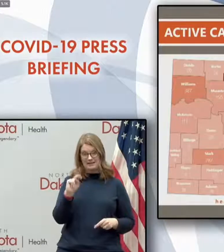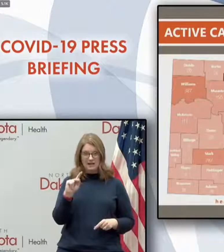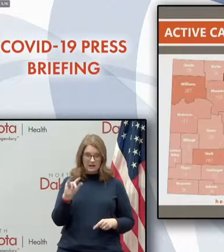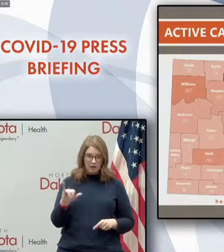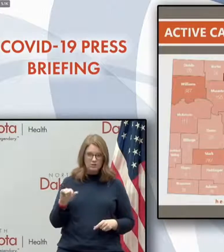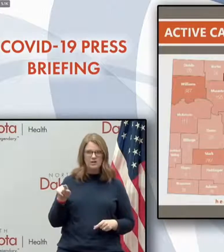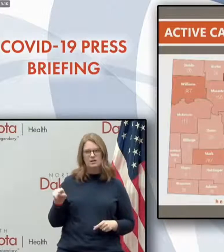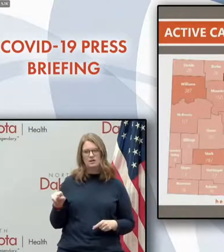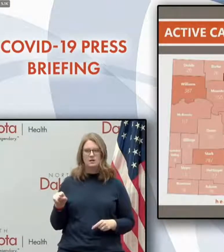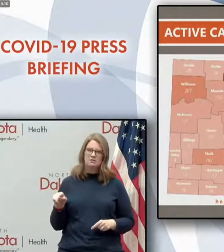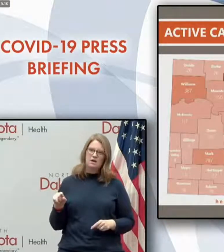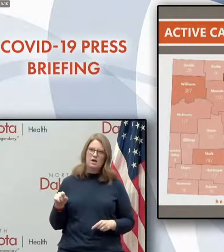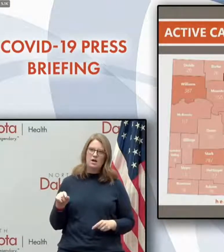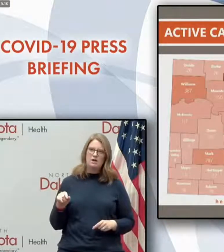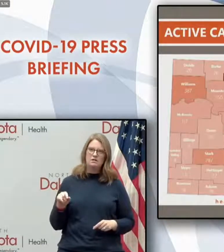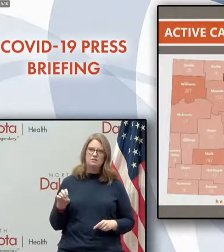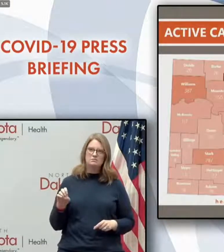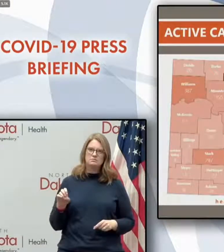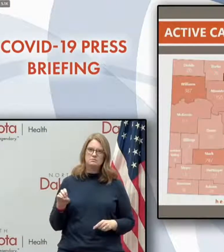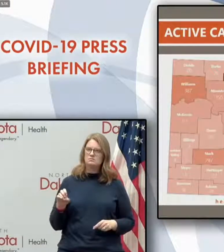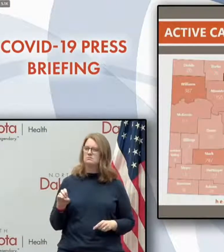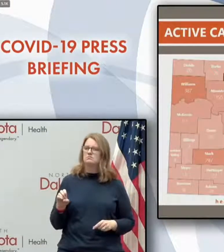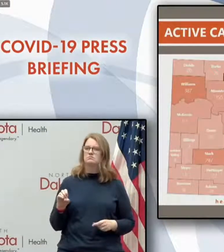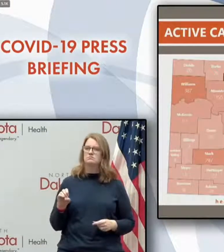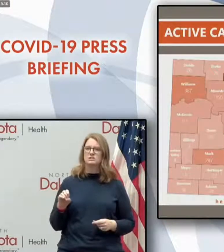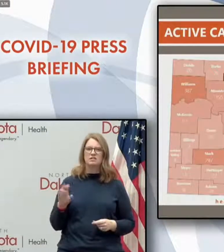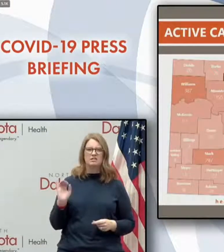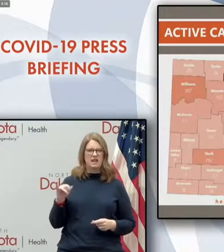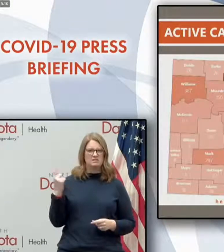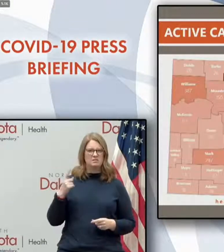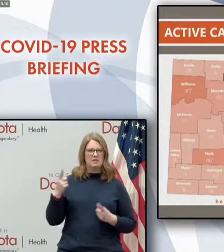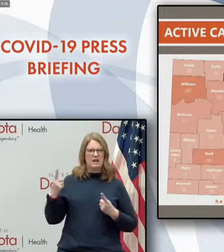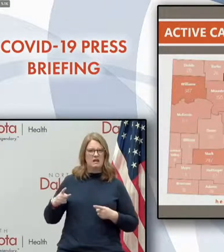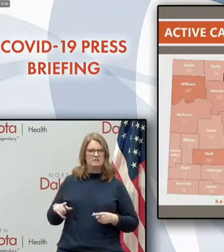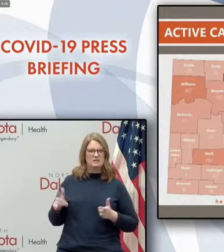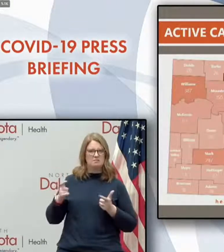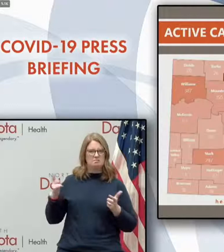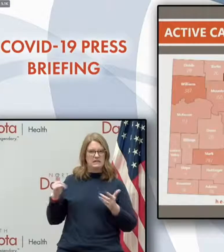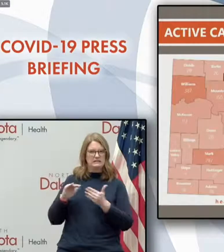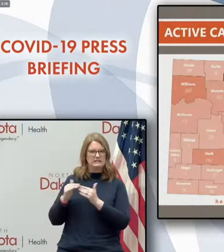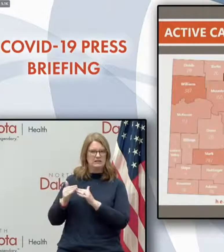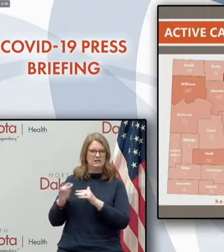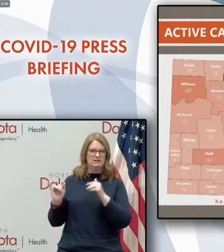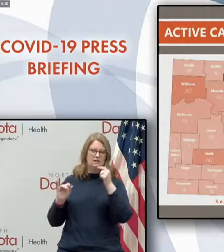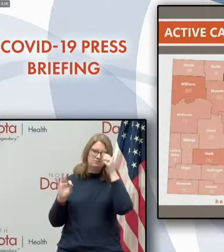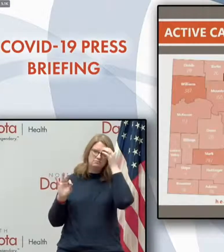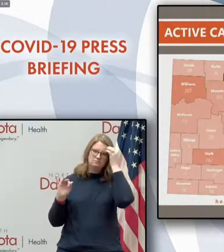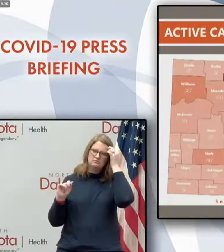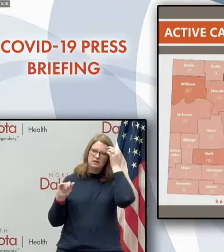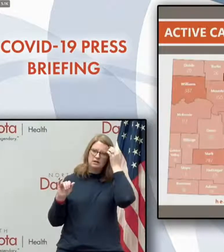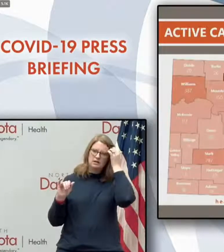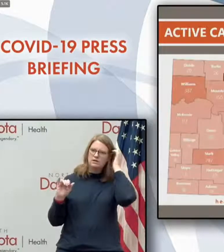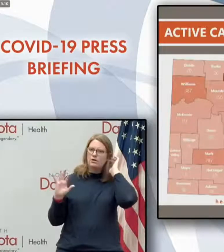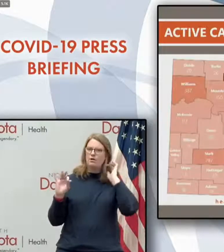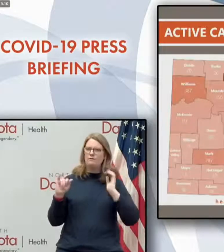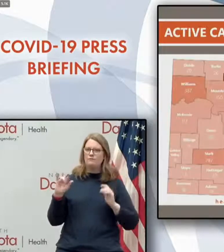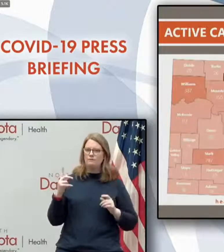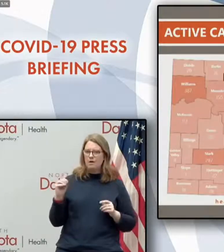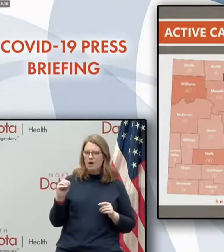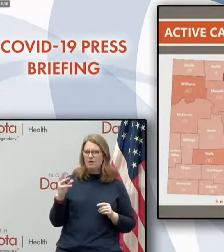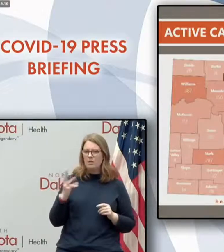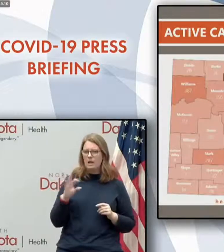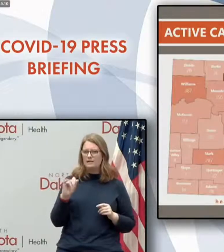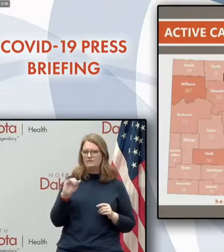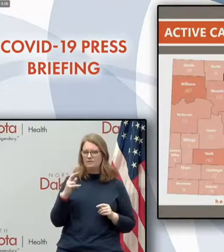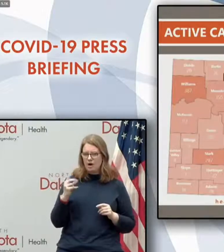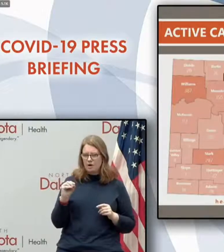some thought that, hey, that's something that happens in the big city, quote, like the big city like Fargo, West Fargo, Moorhead metro area,